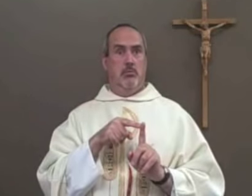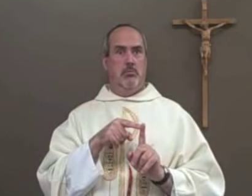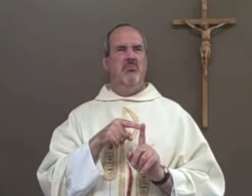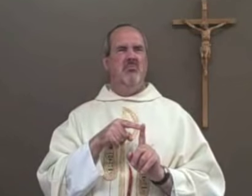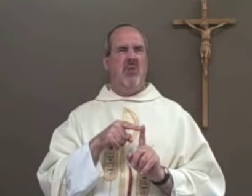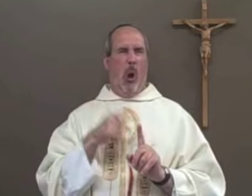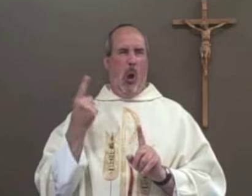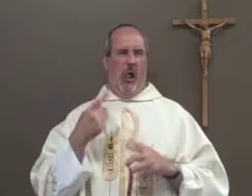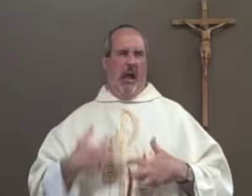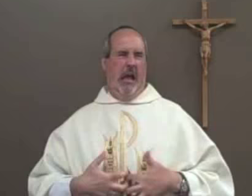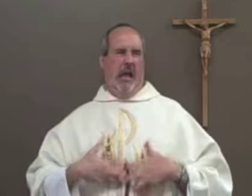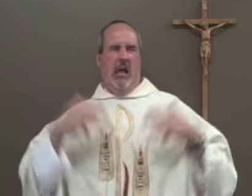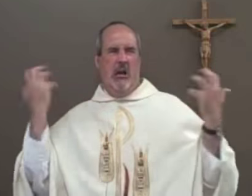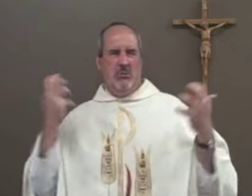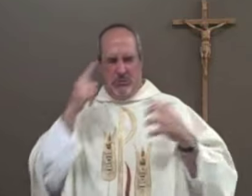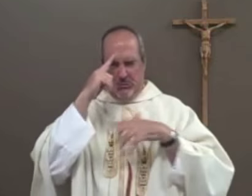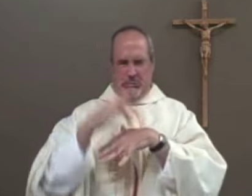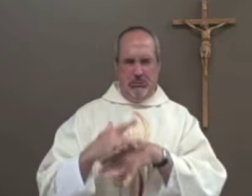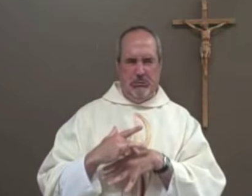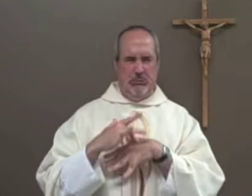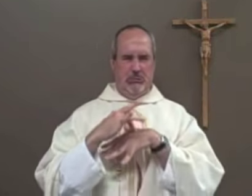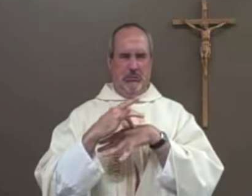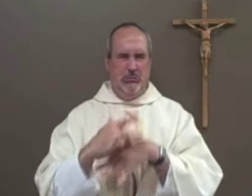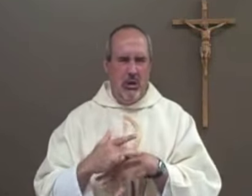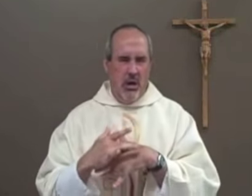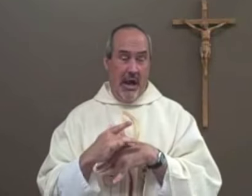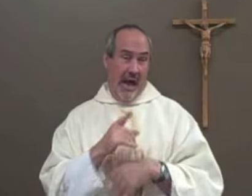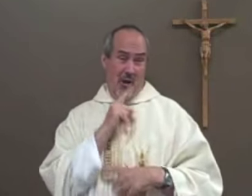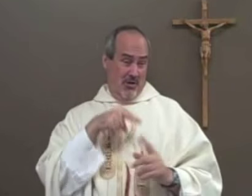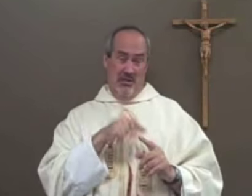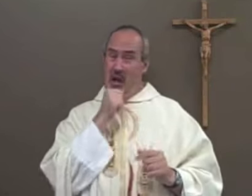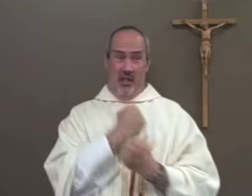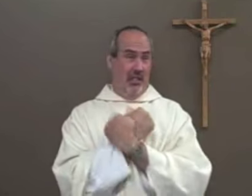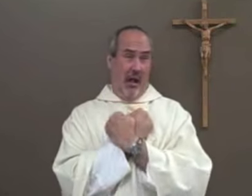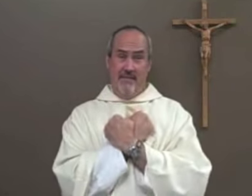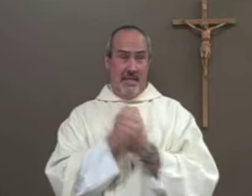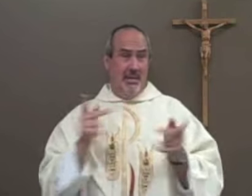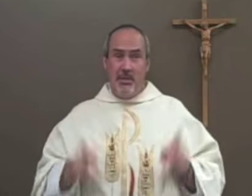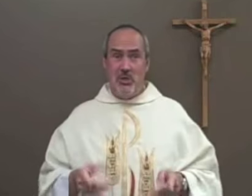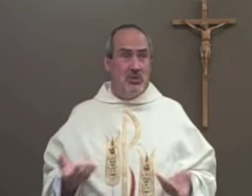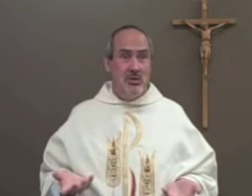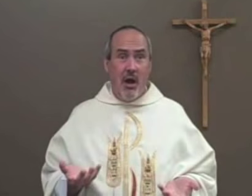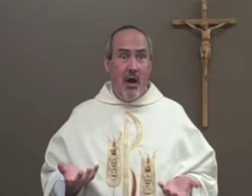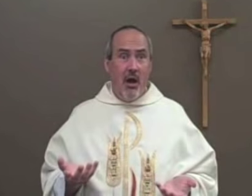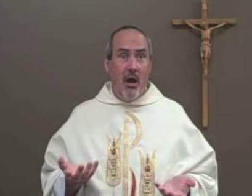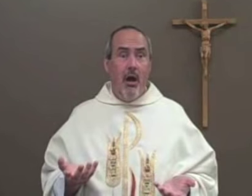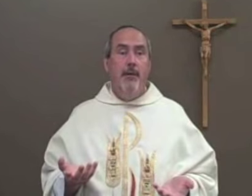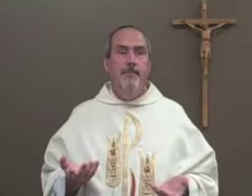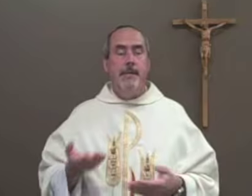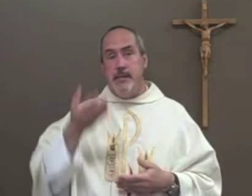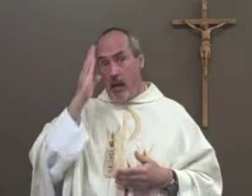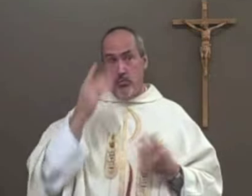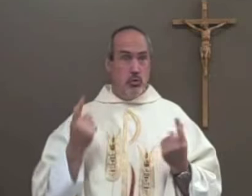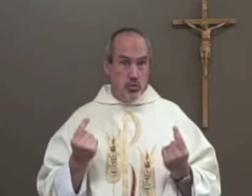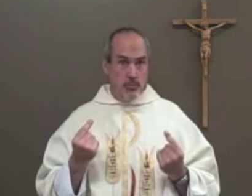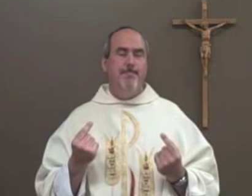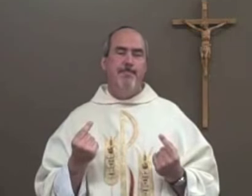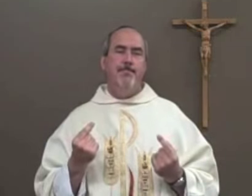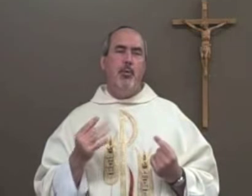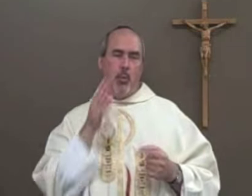Or we might look at a person who has anger issues, is always mad or obsessing about something. They can't love people either,